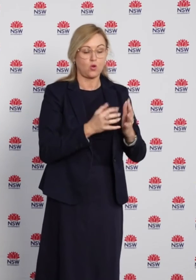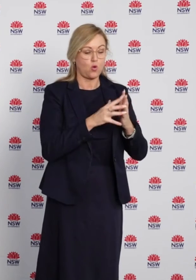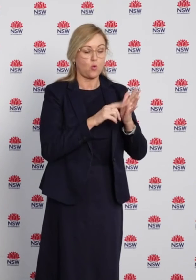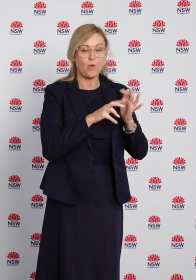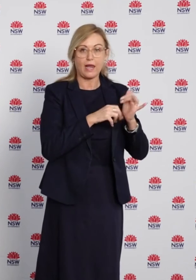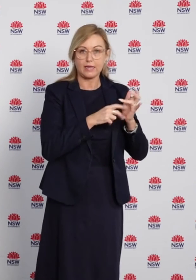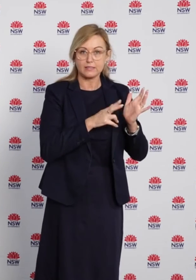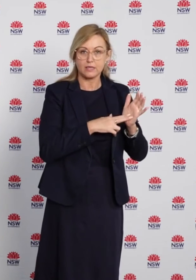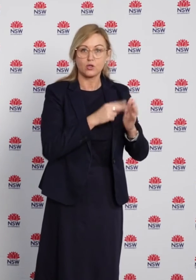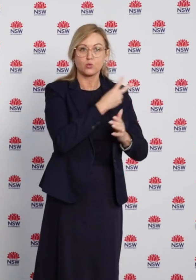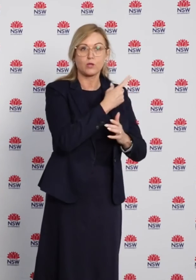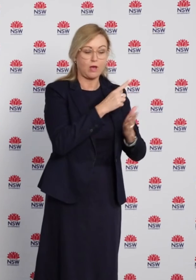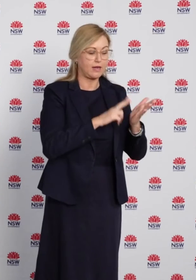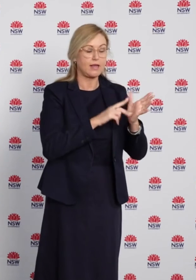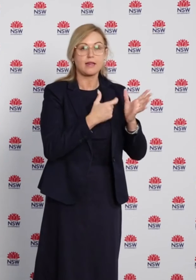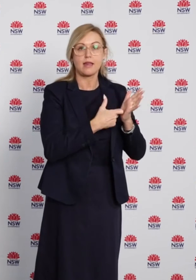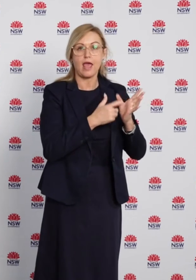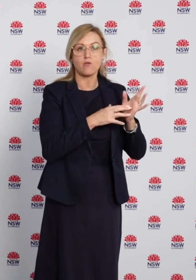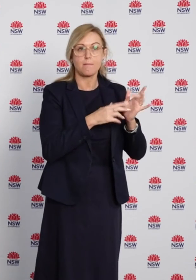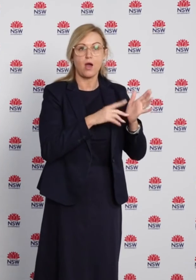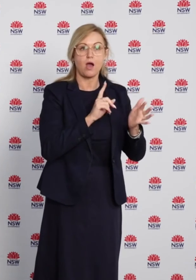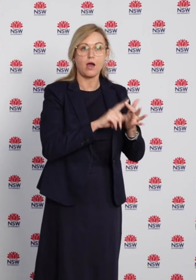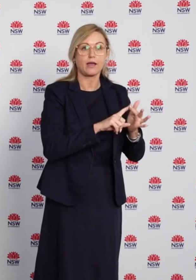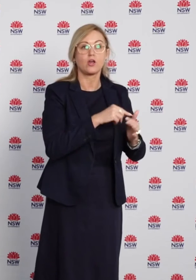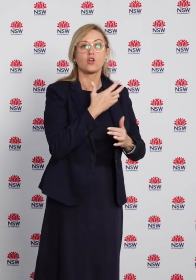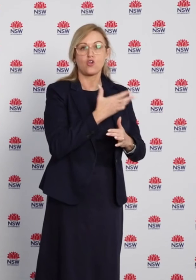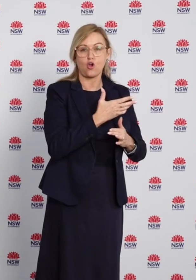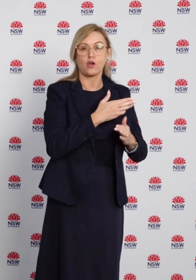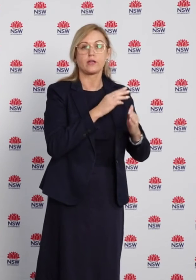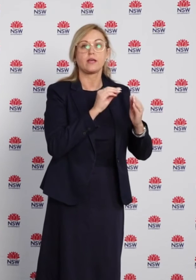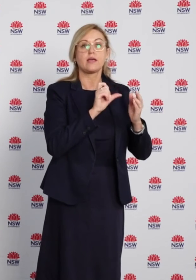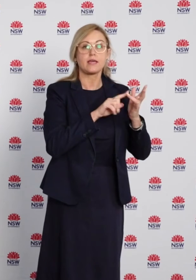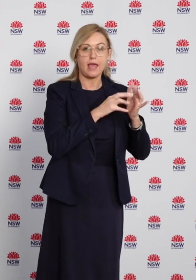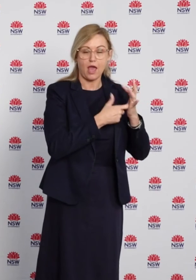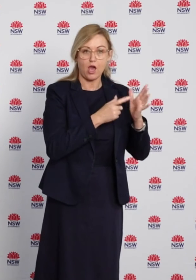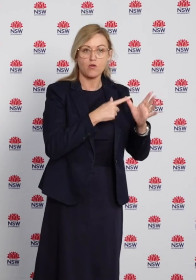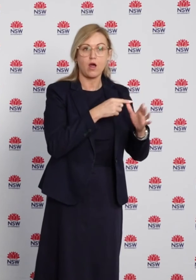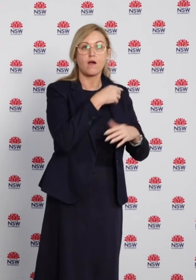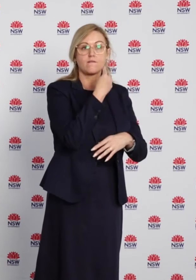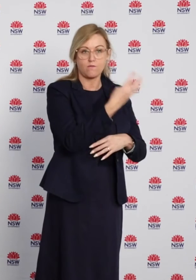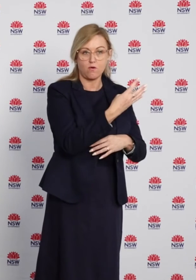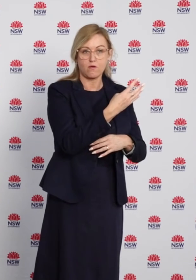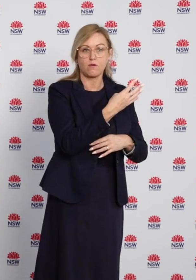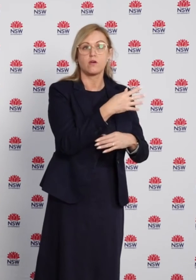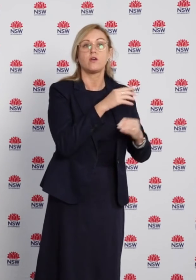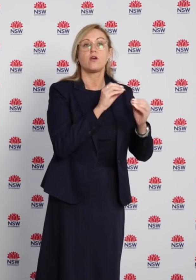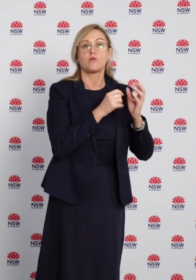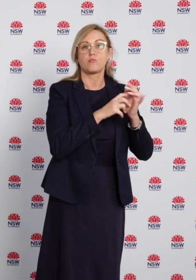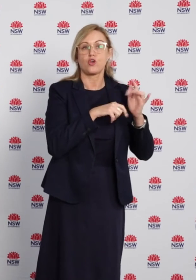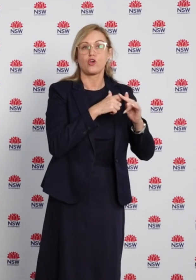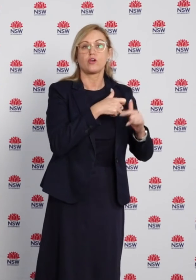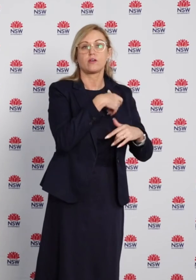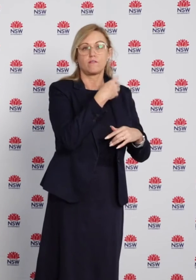includes Wellington with 21, Narromine with 9, Cowra 5, Bourke 4, Dubbo 4, Golgong 3 and Oberon